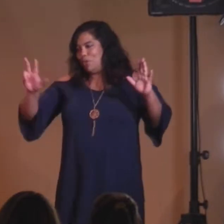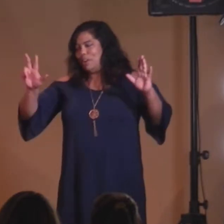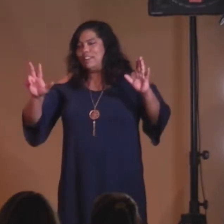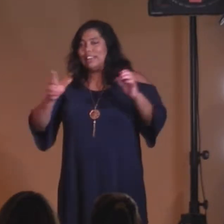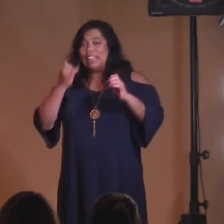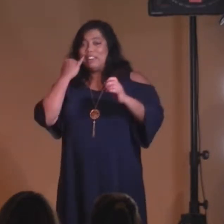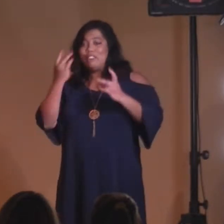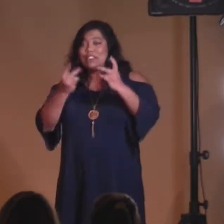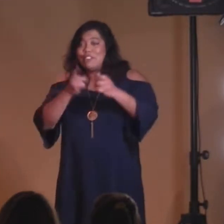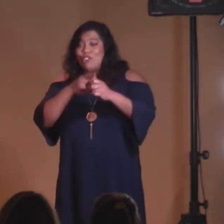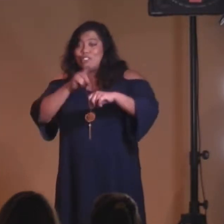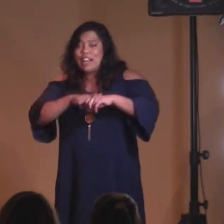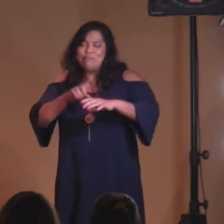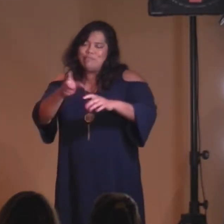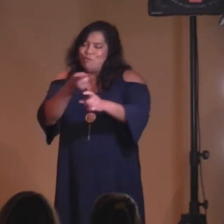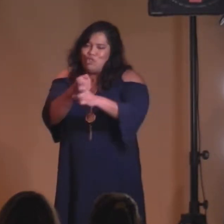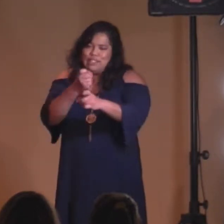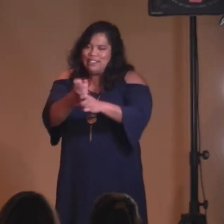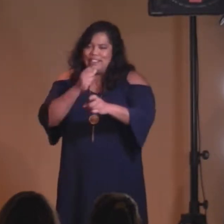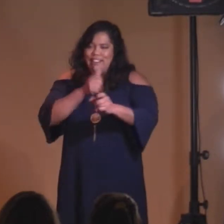o'clock.